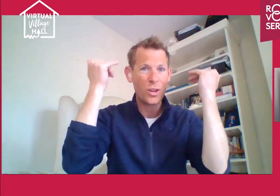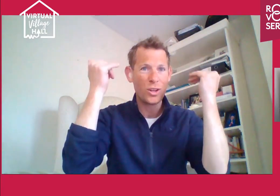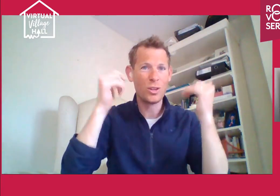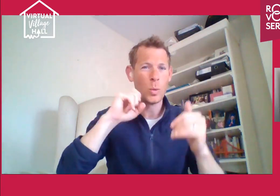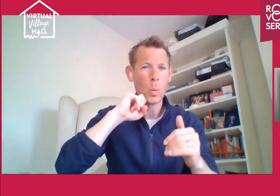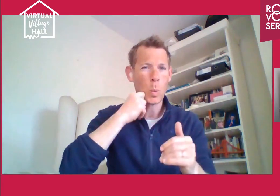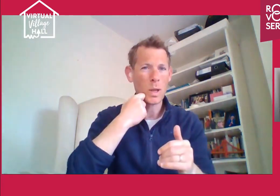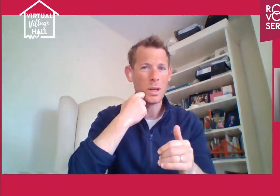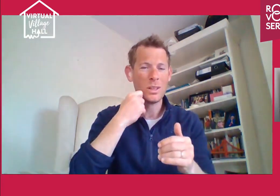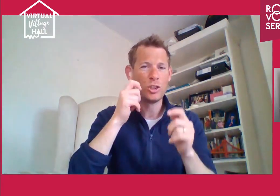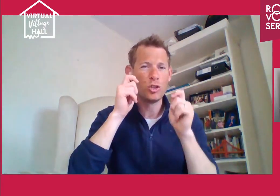Hopefully the weather will be good.